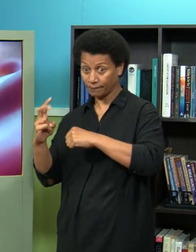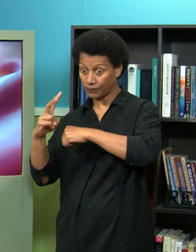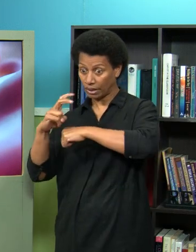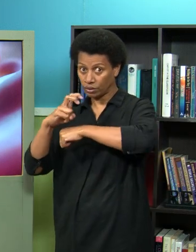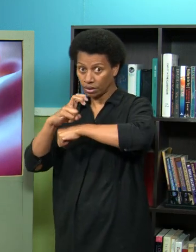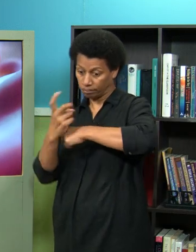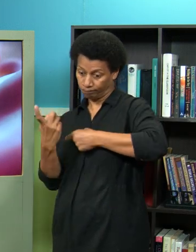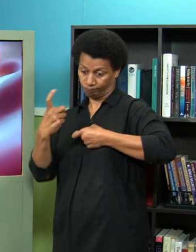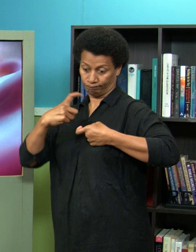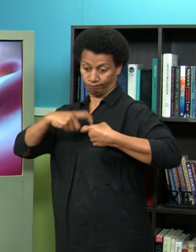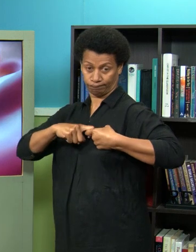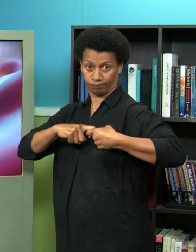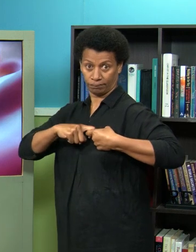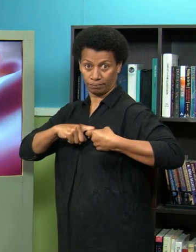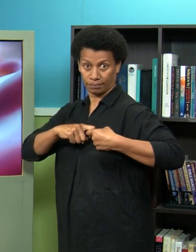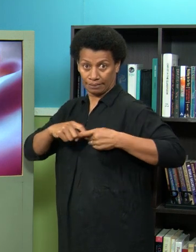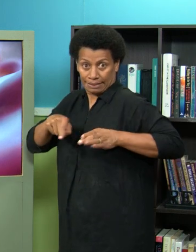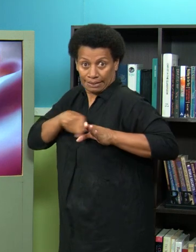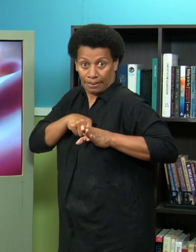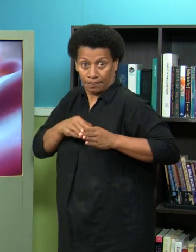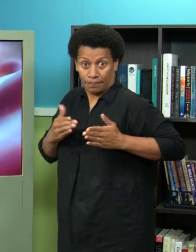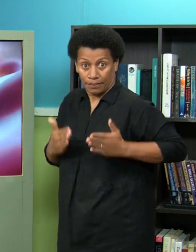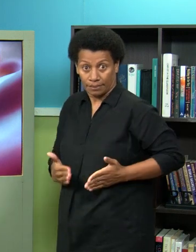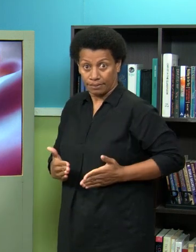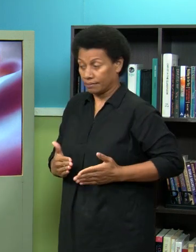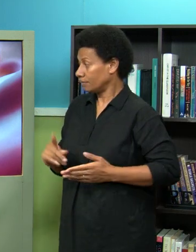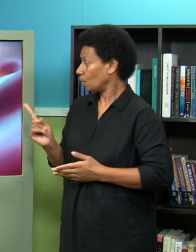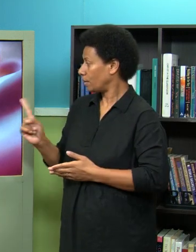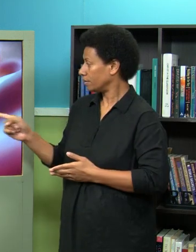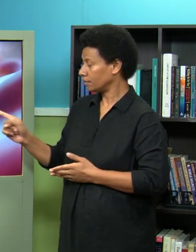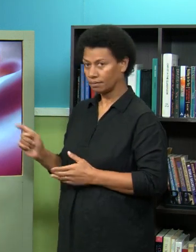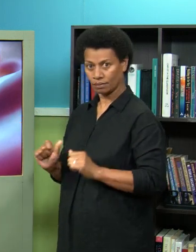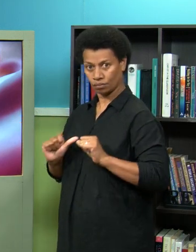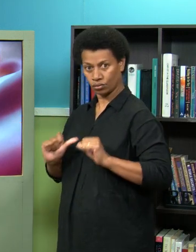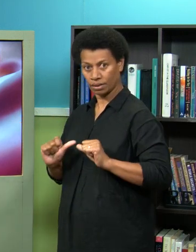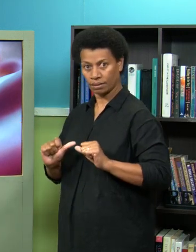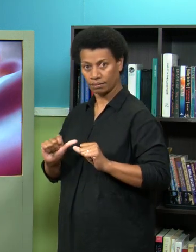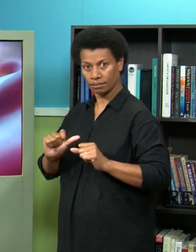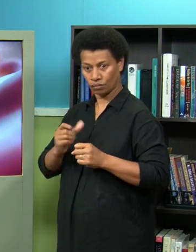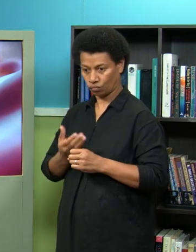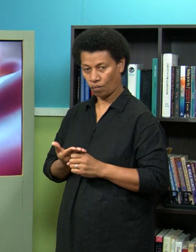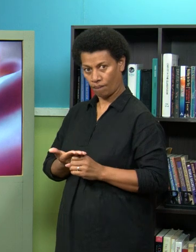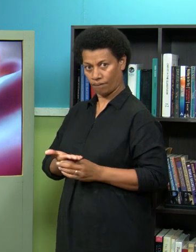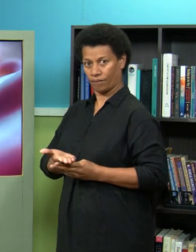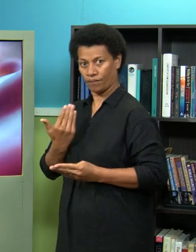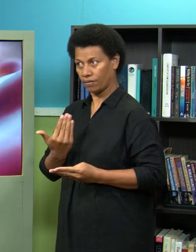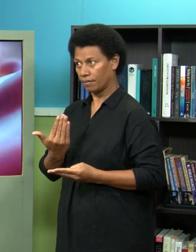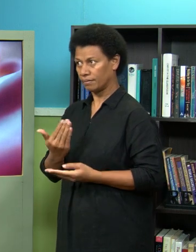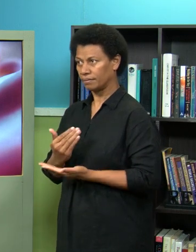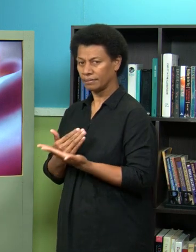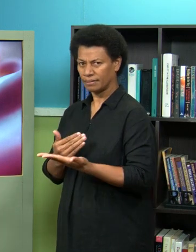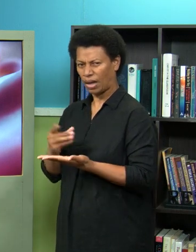receptor that makes it useless okay so therefore the protection is removed and you know that's how